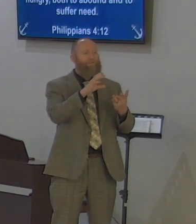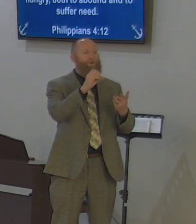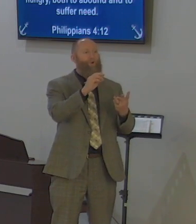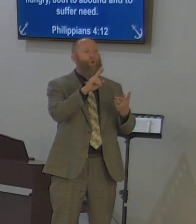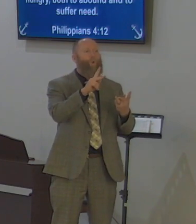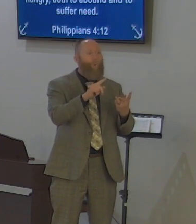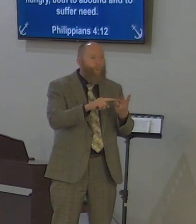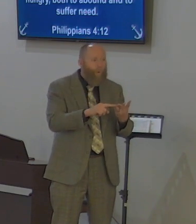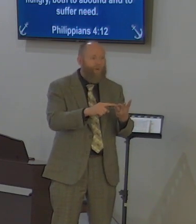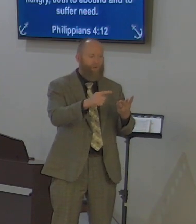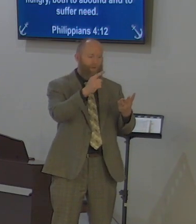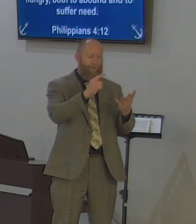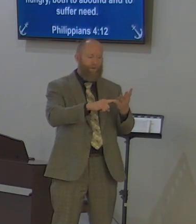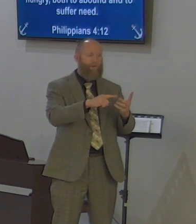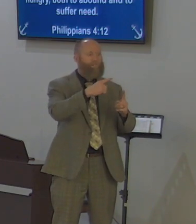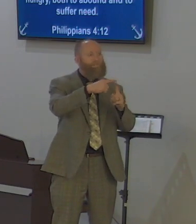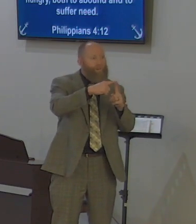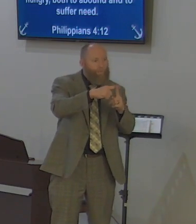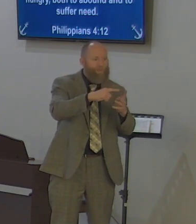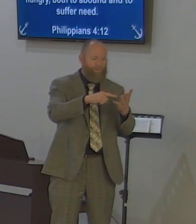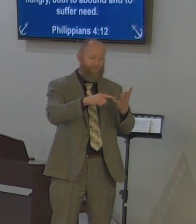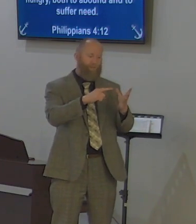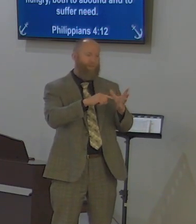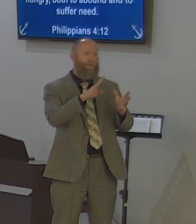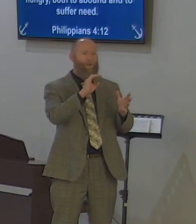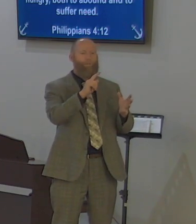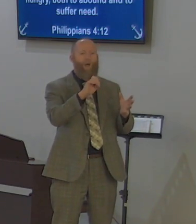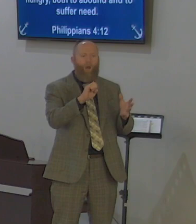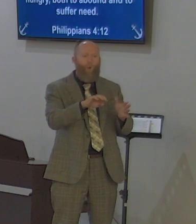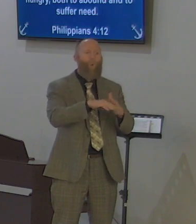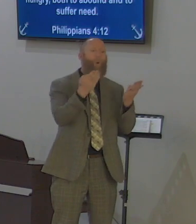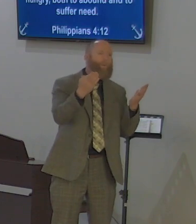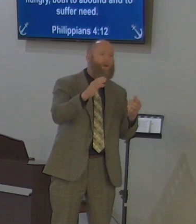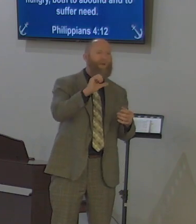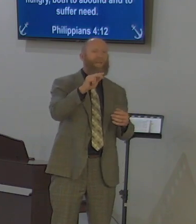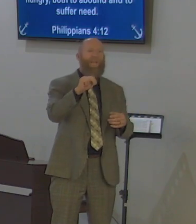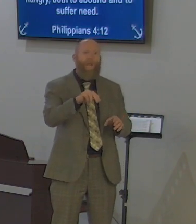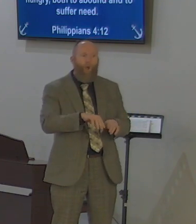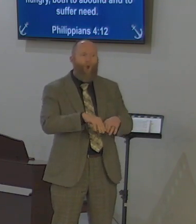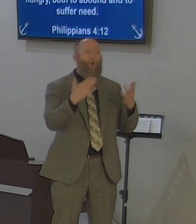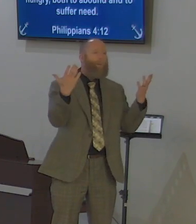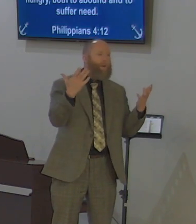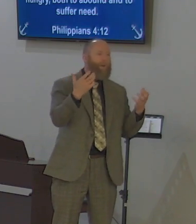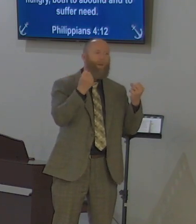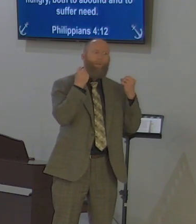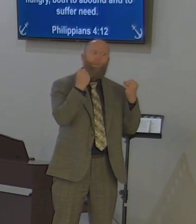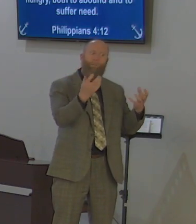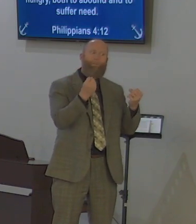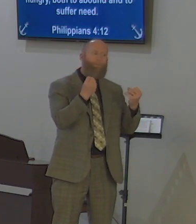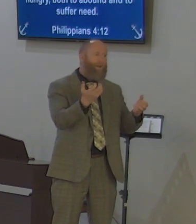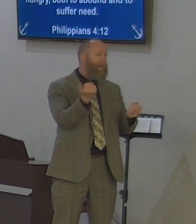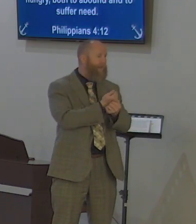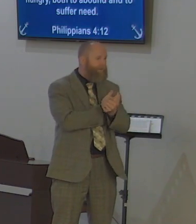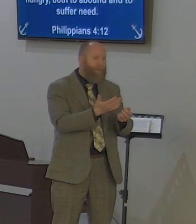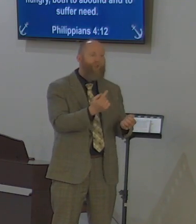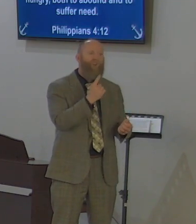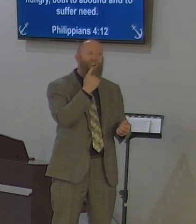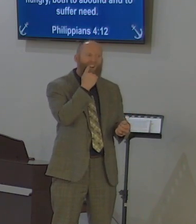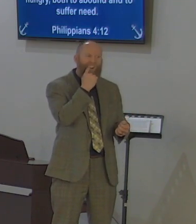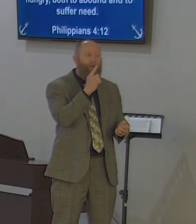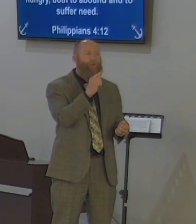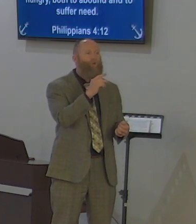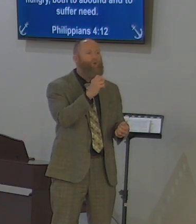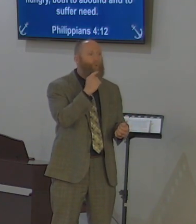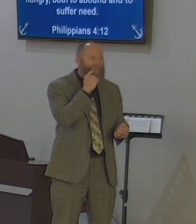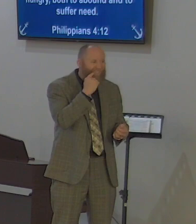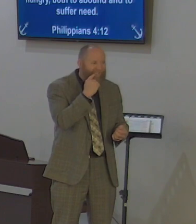life, but a bottle opener, it had a can opener. I mean, I really couldn't sit here and tell you all those things. Had a toothpick, you know, you pull it outside,